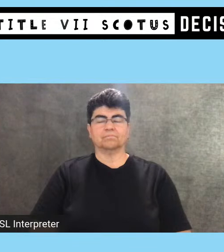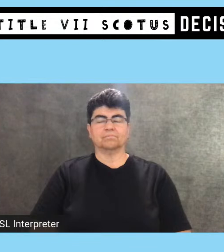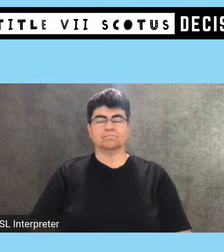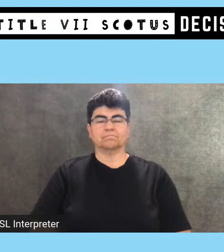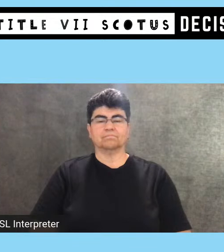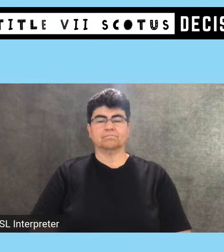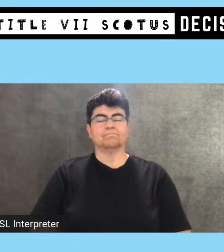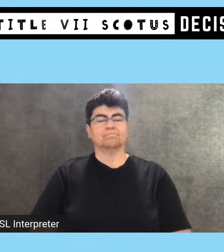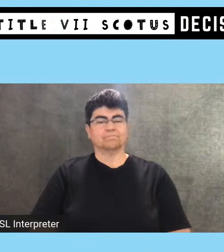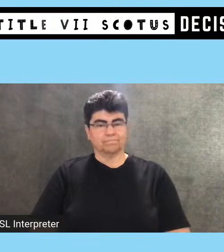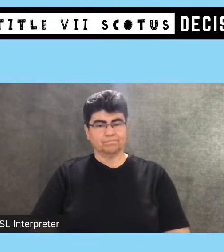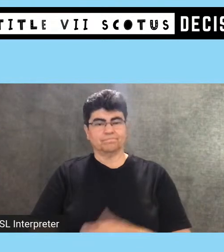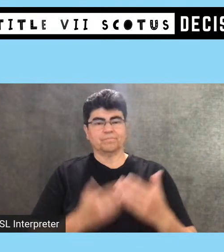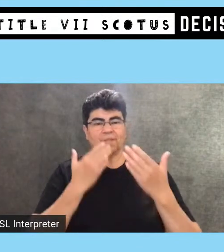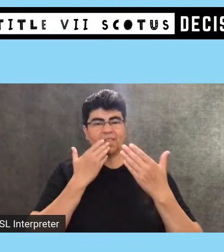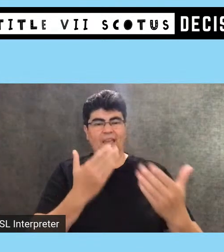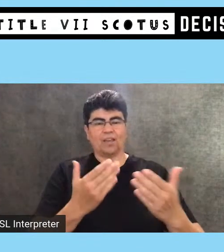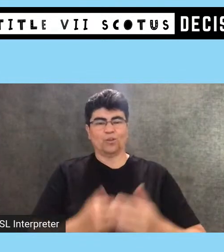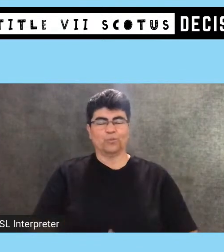Thank you.